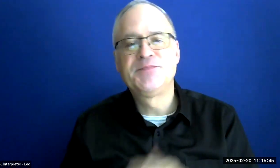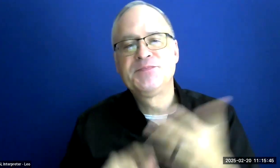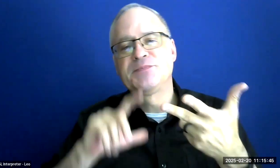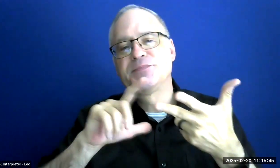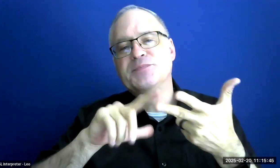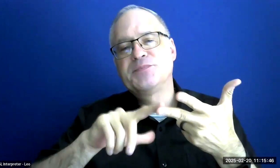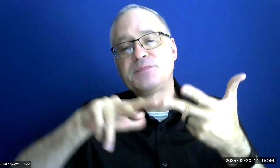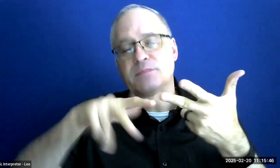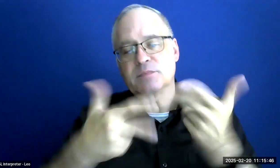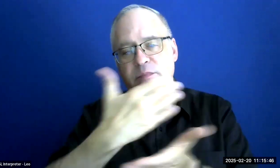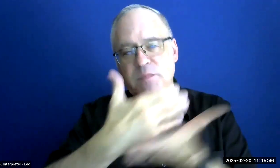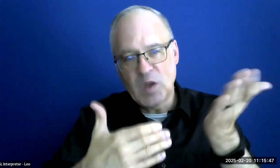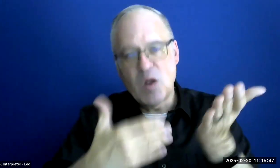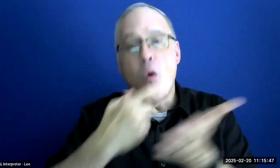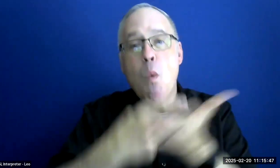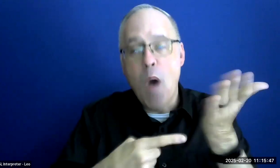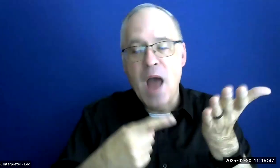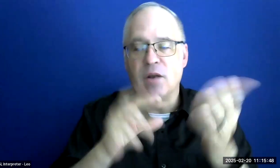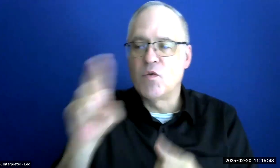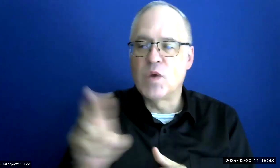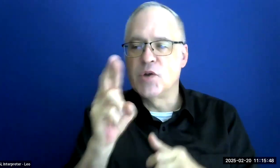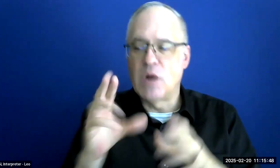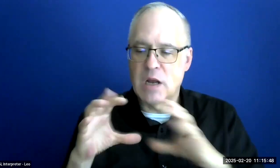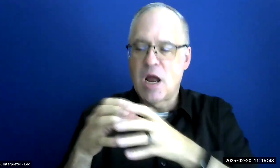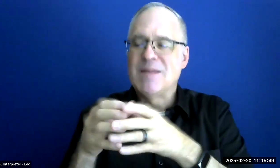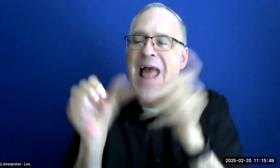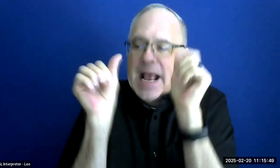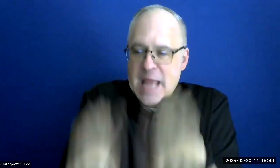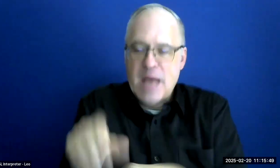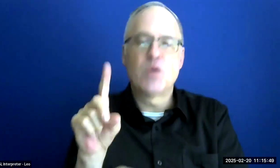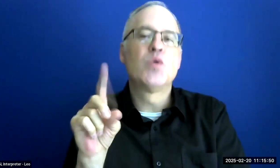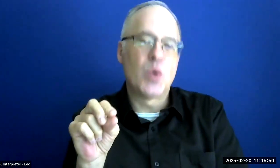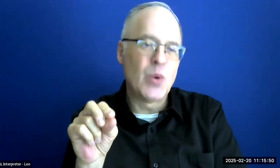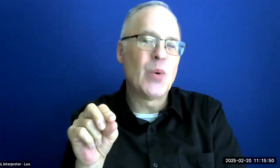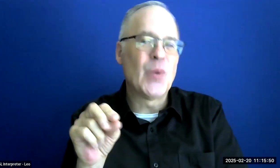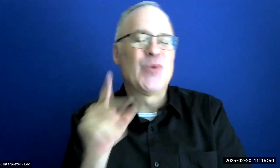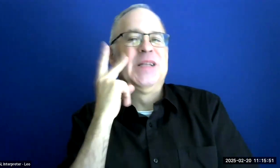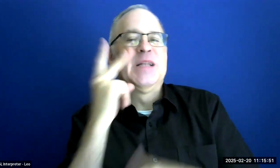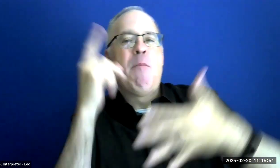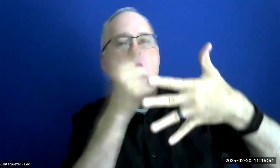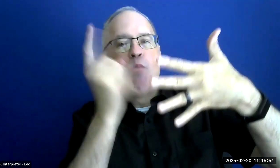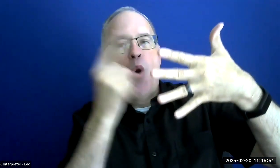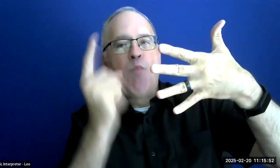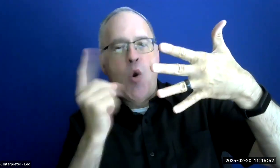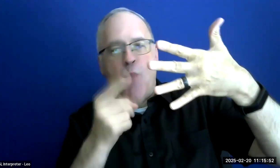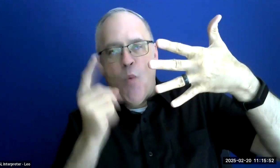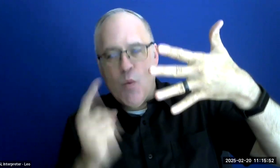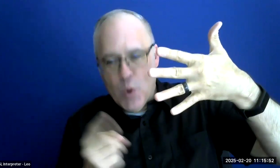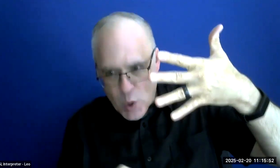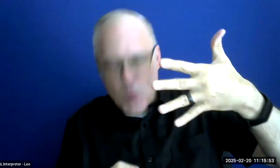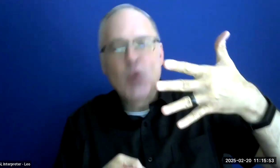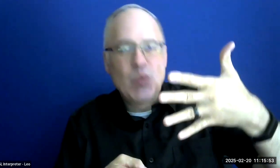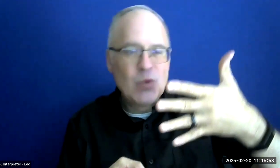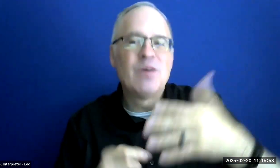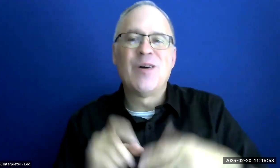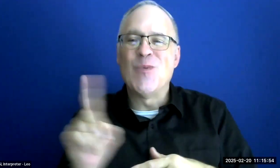shares what regional conferences can do, and that one illustrates just how powerful regionalization will be by sharing how areas